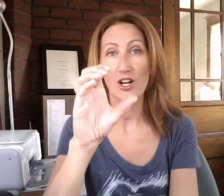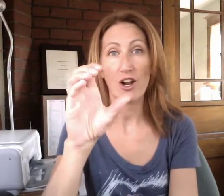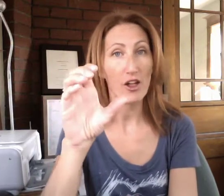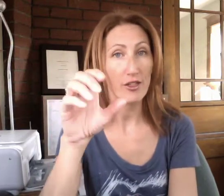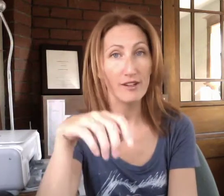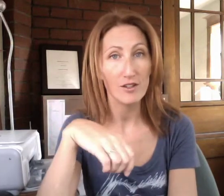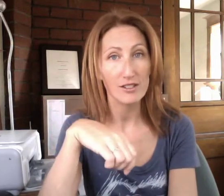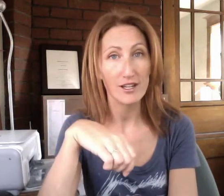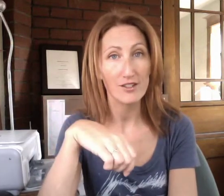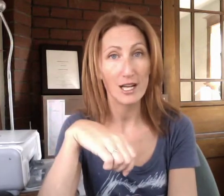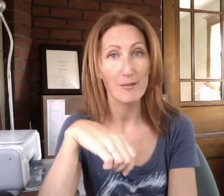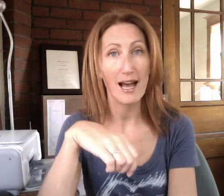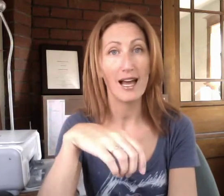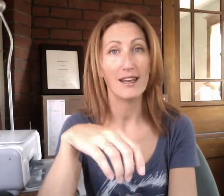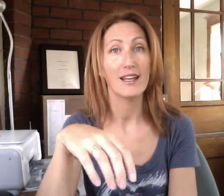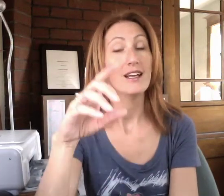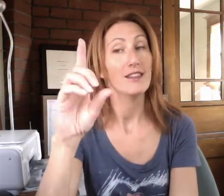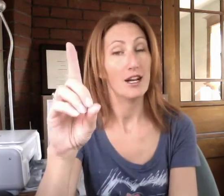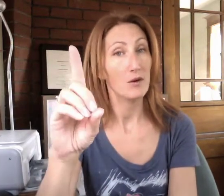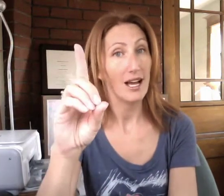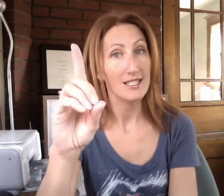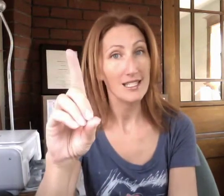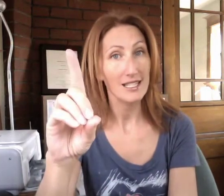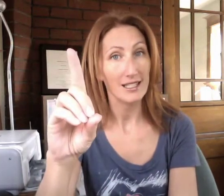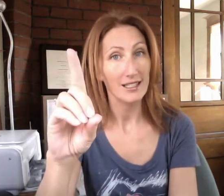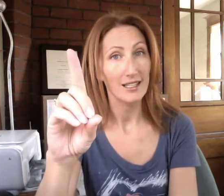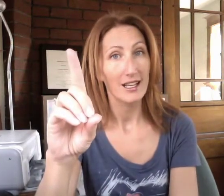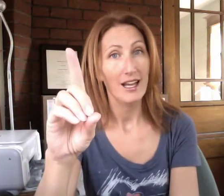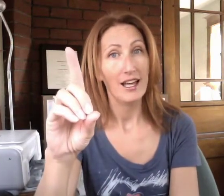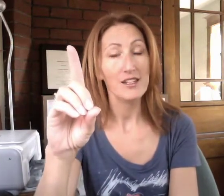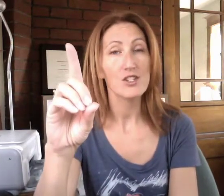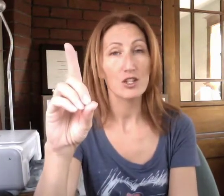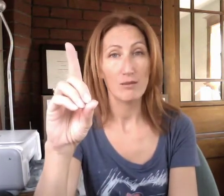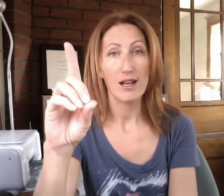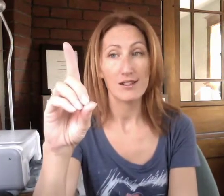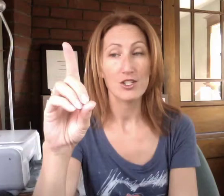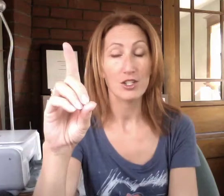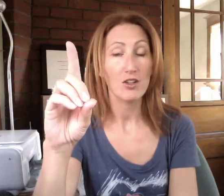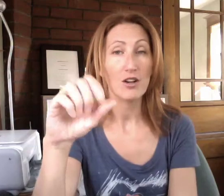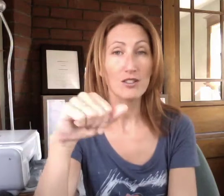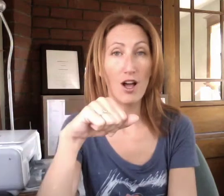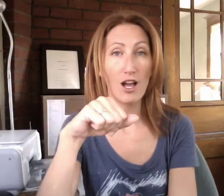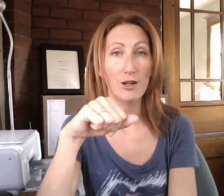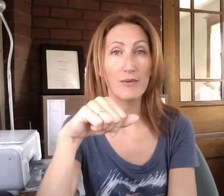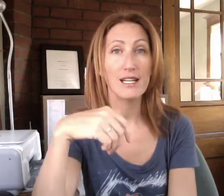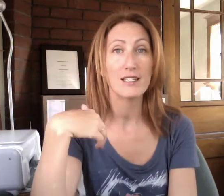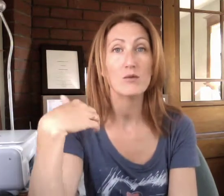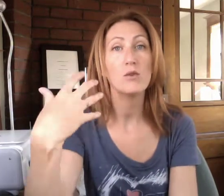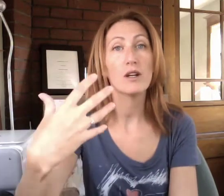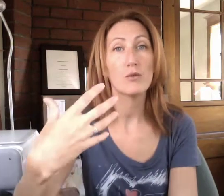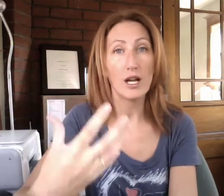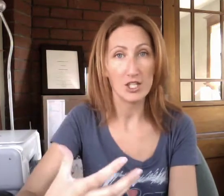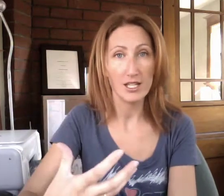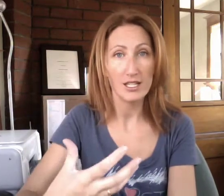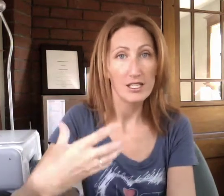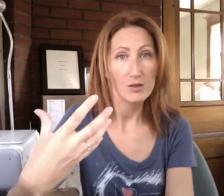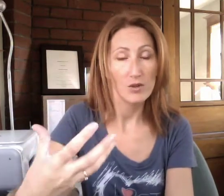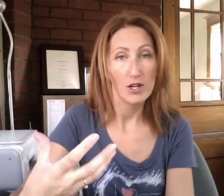all three of those letters down pat. Then I would add D. And this took months. It took a long time, but I didn't want to rush it and I didn't want to